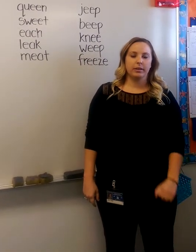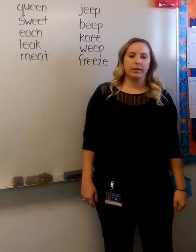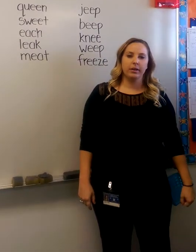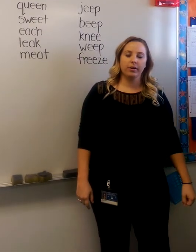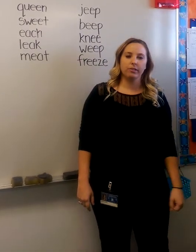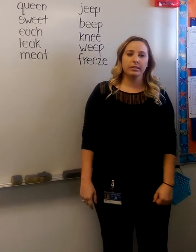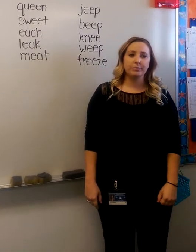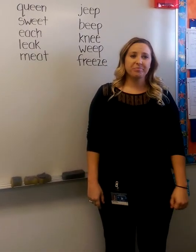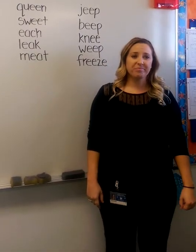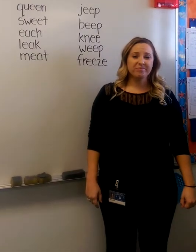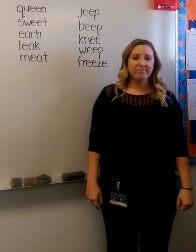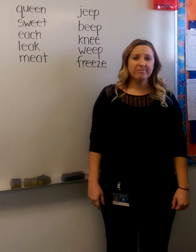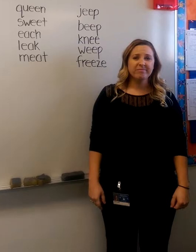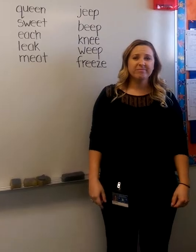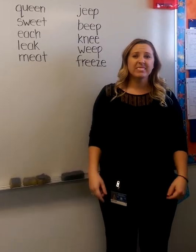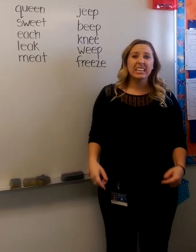I fell and cut my knee.